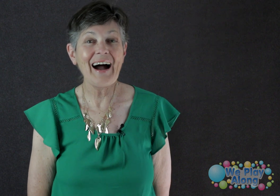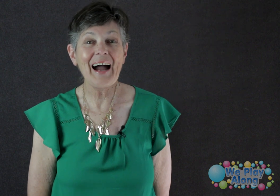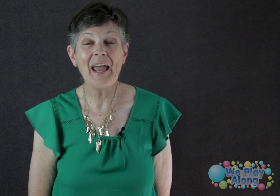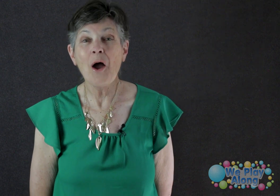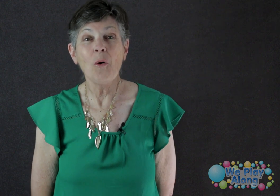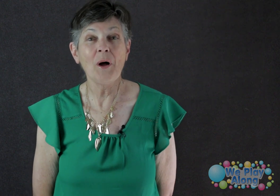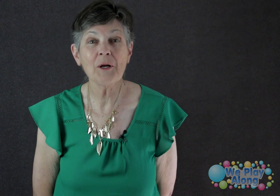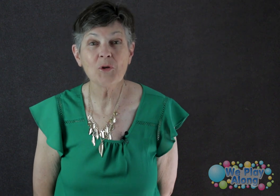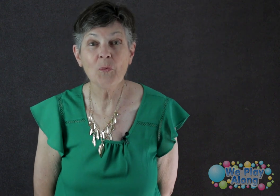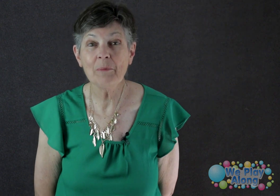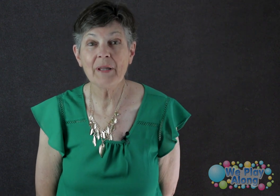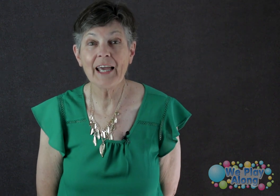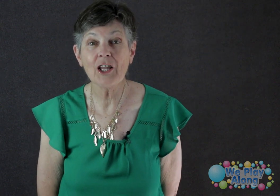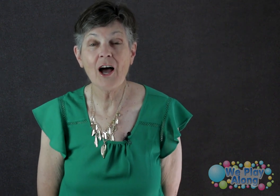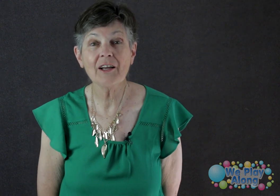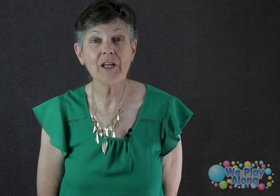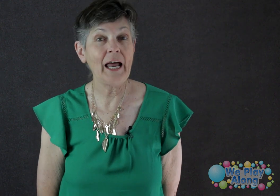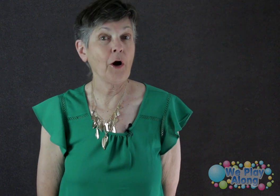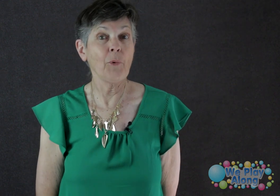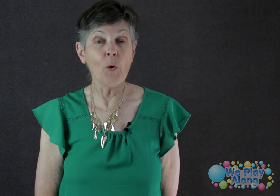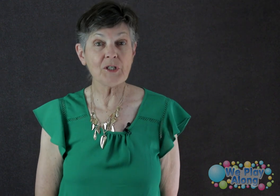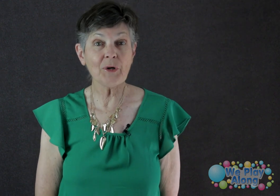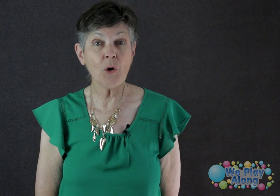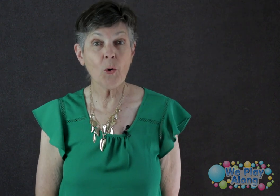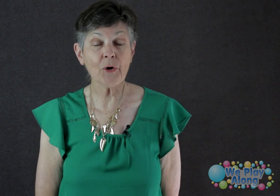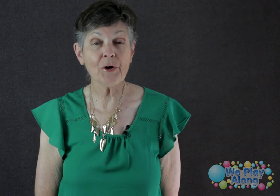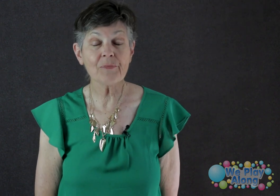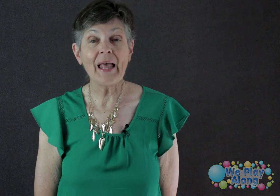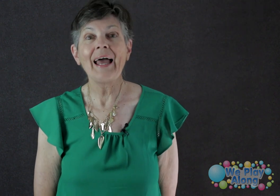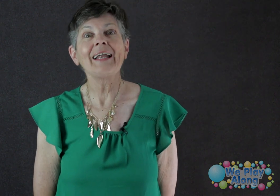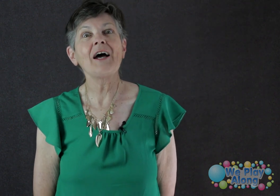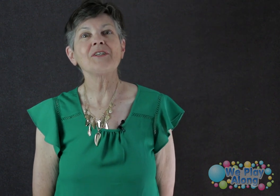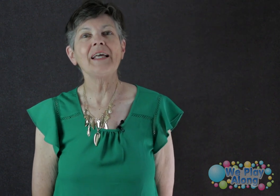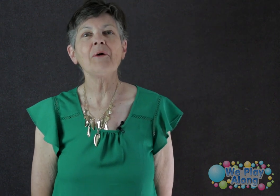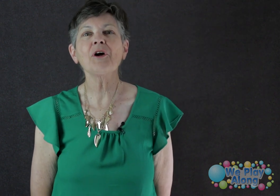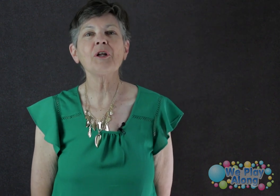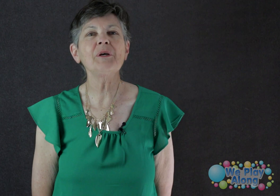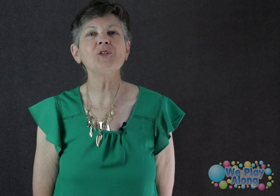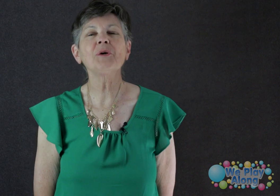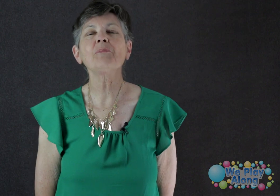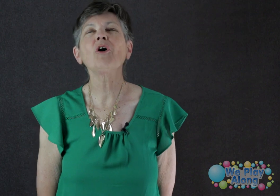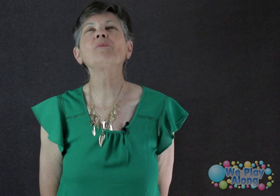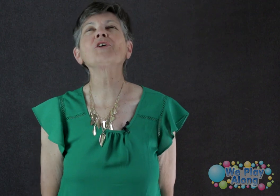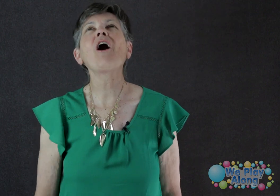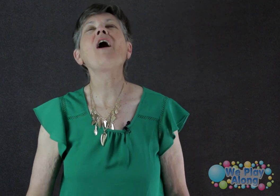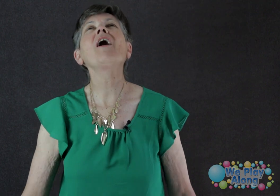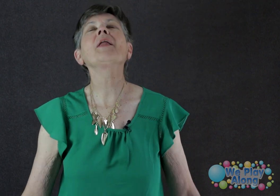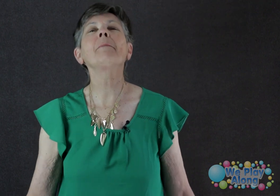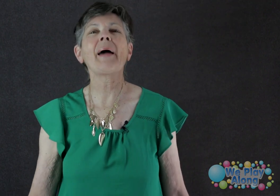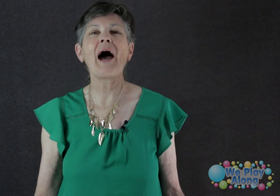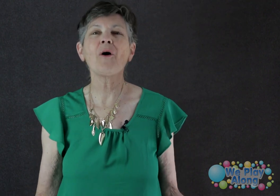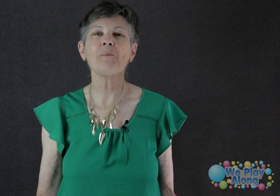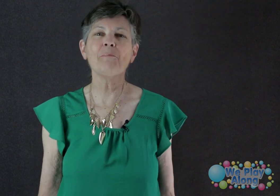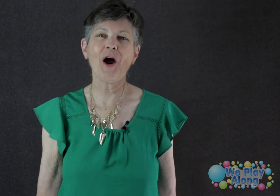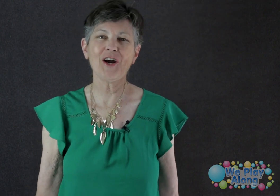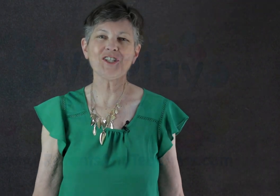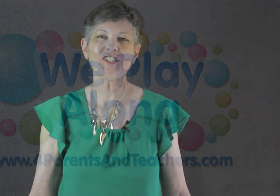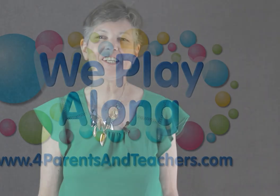Hi, welcome to We Play Along at our Poetry Corner. Now today we're going to be doing poems all about March. Play,